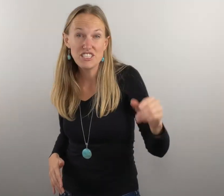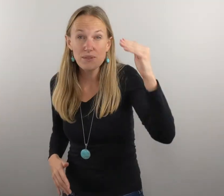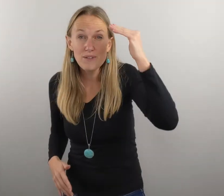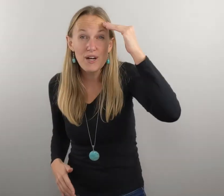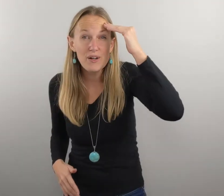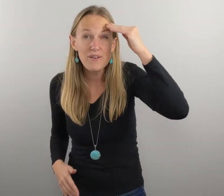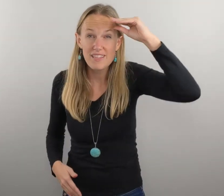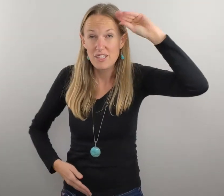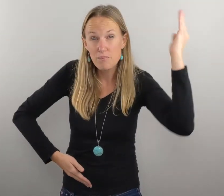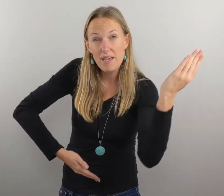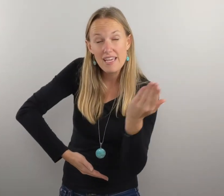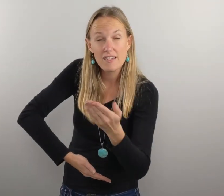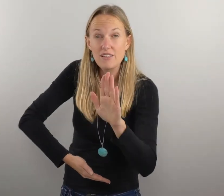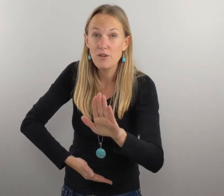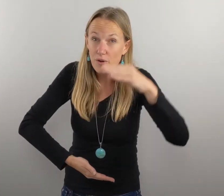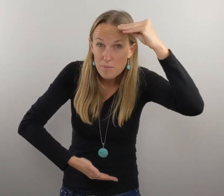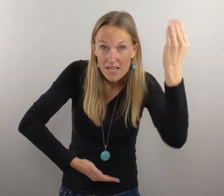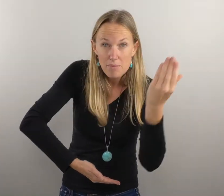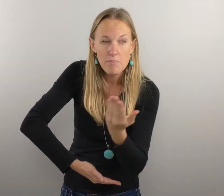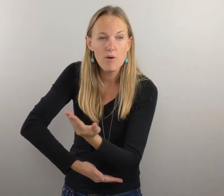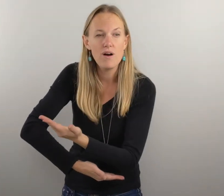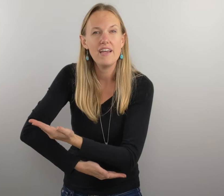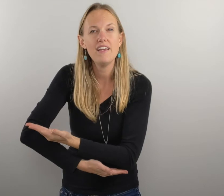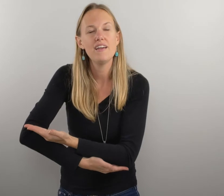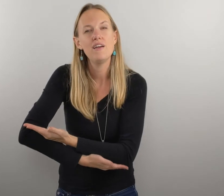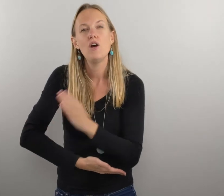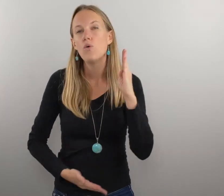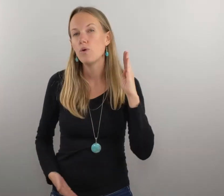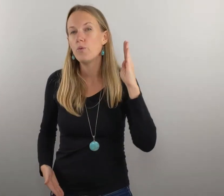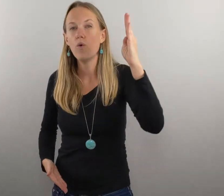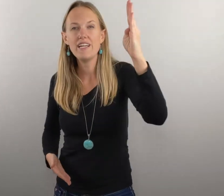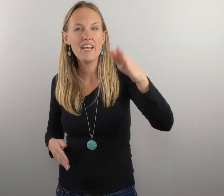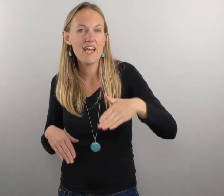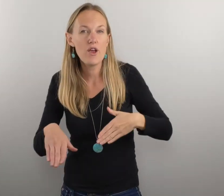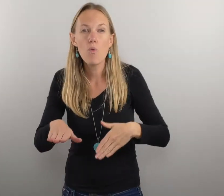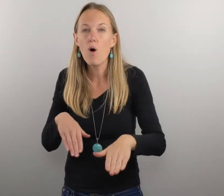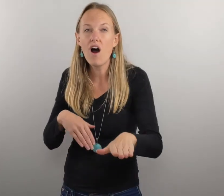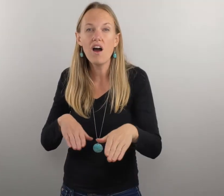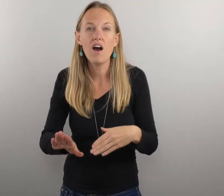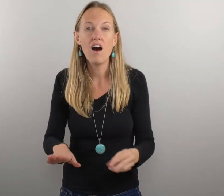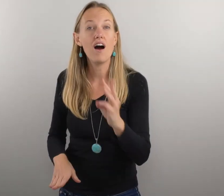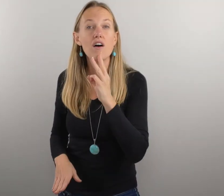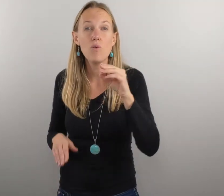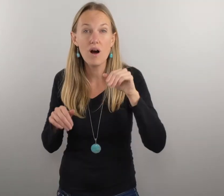you know that your baby boy would one day walk on